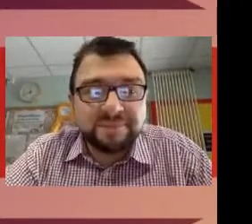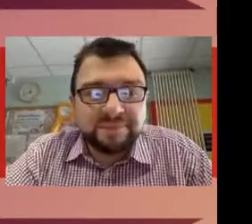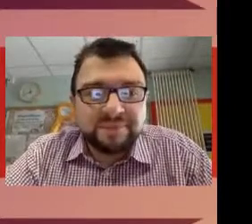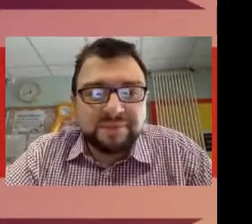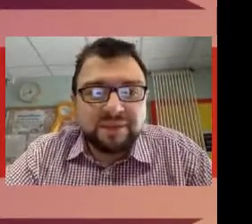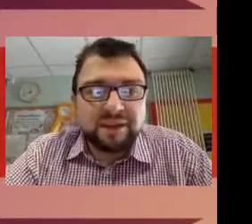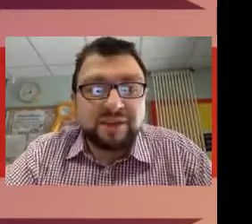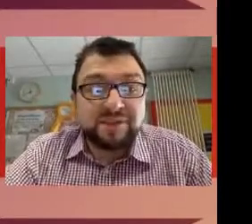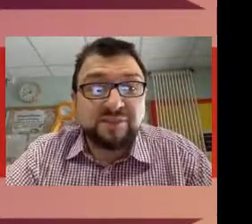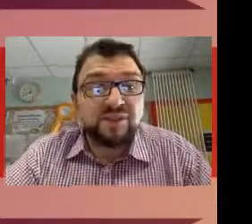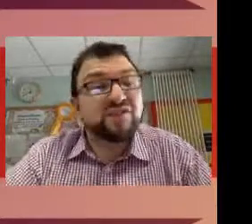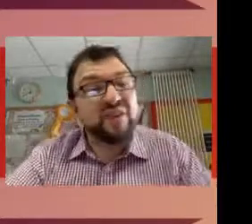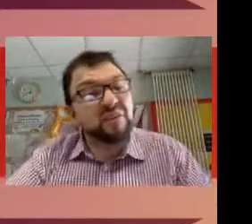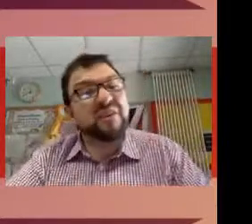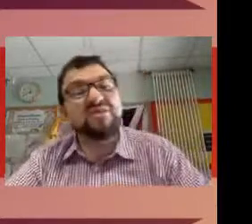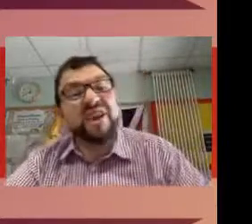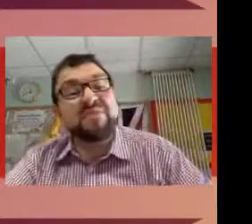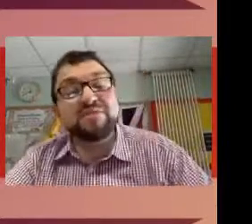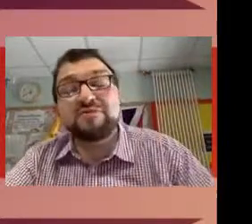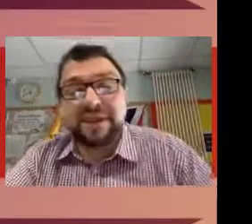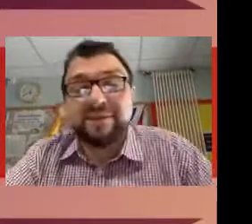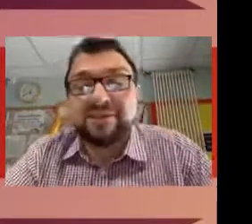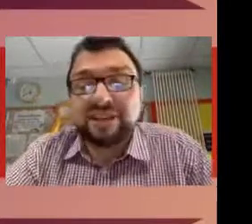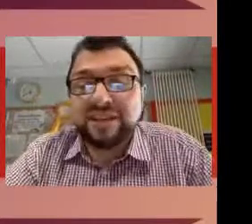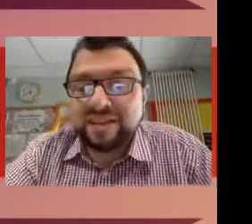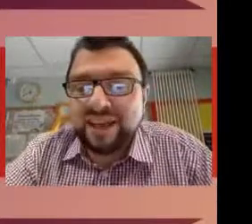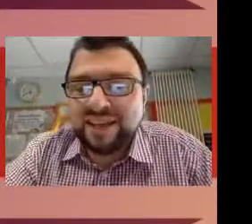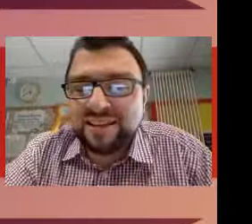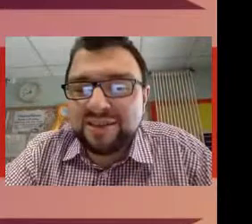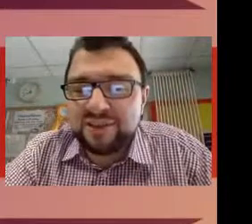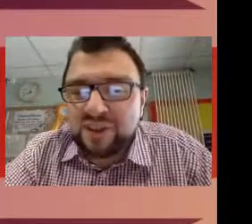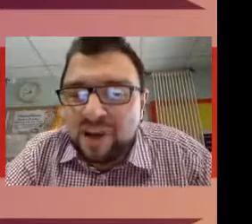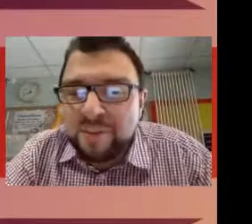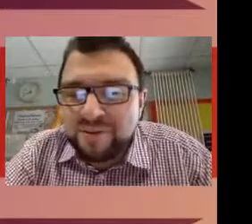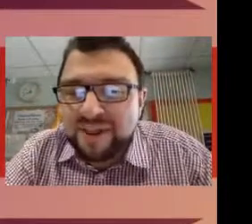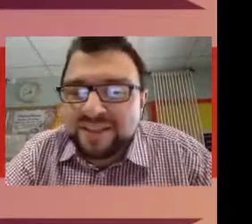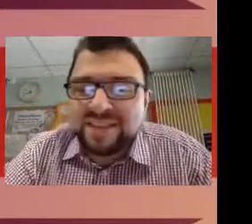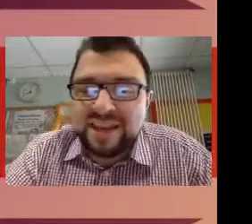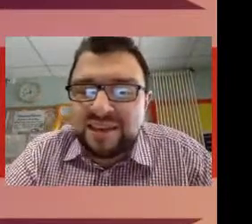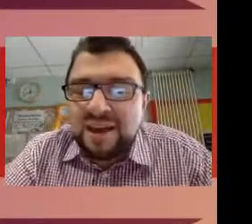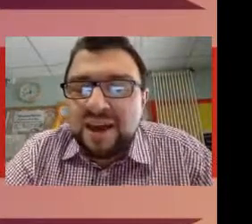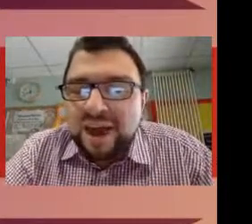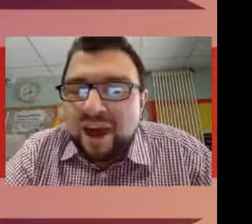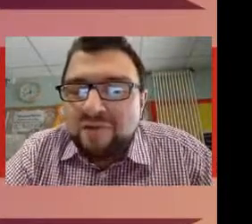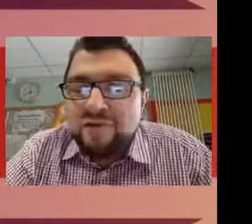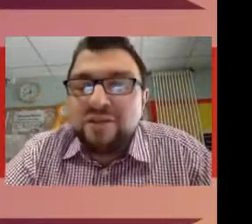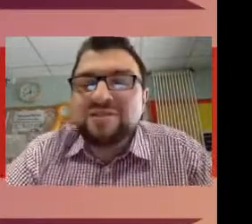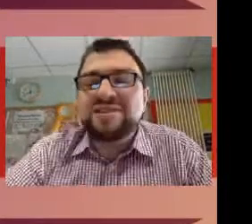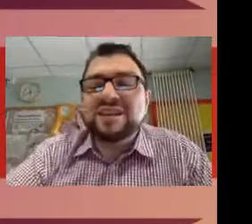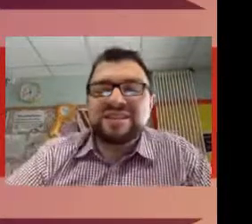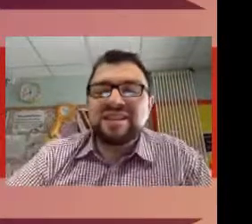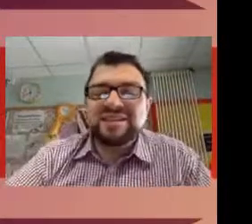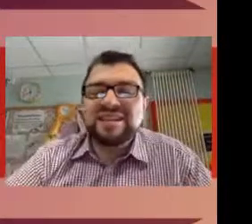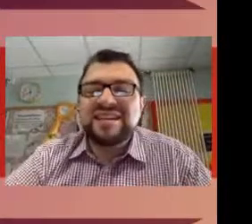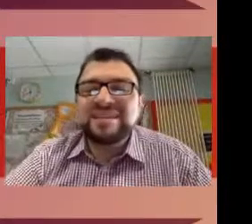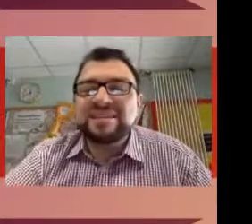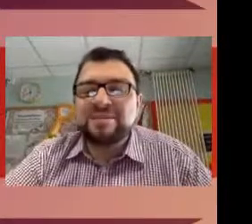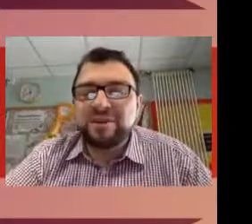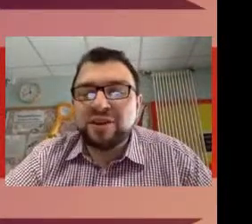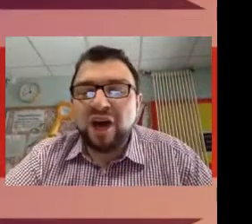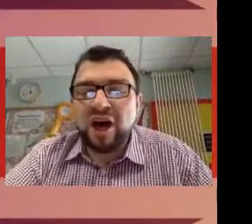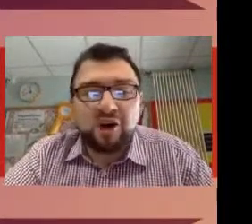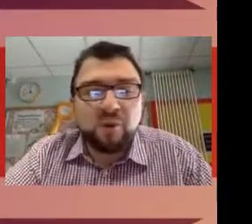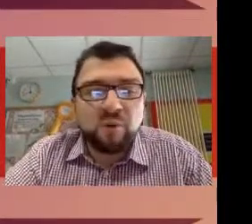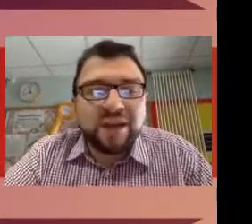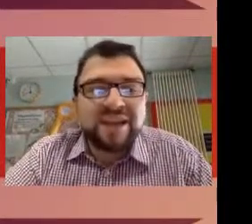there. Someone that's very, very famous right now, actually. And I've got a couple of guesses here. Rosa says that it's